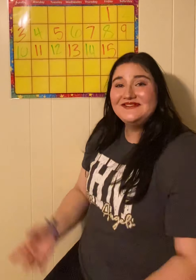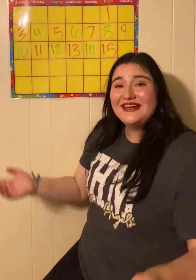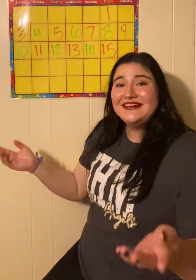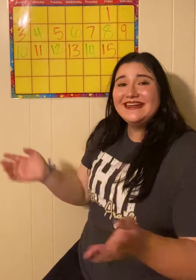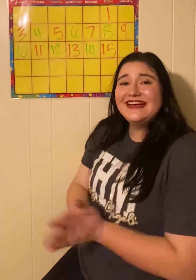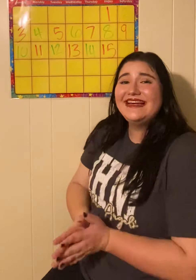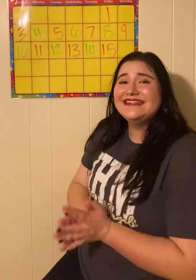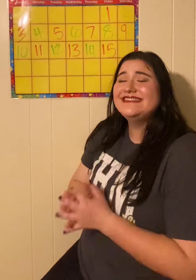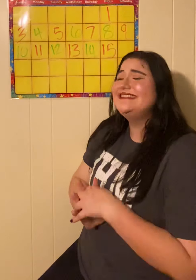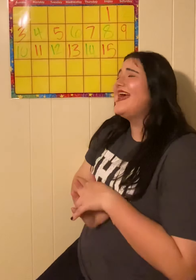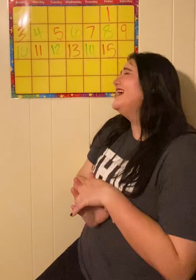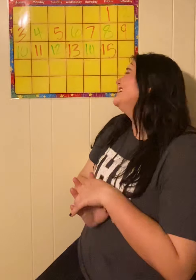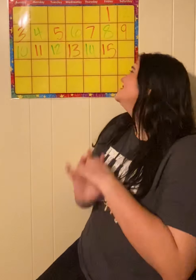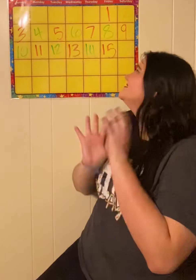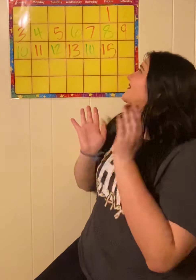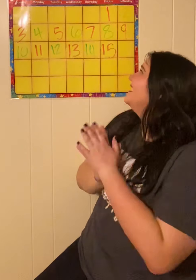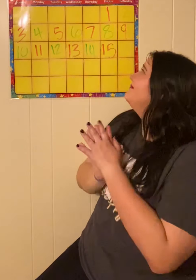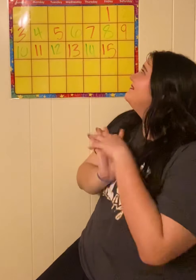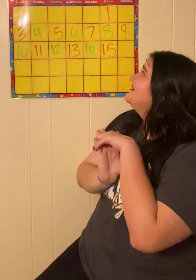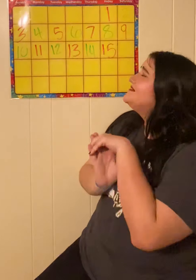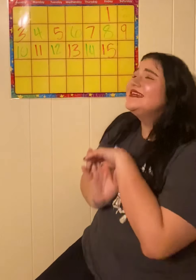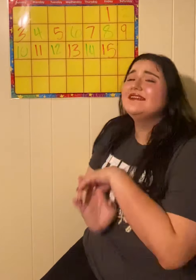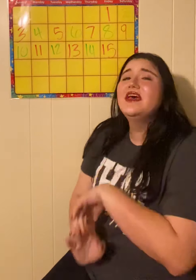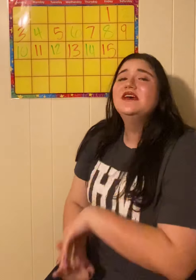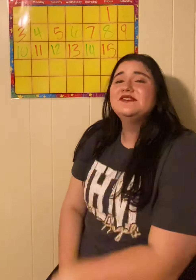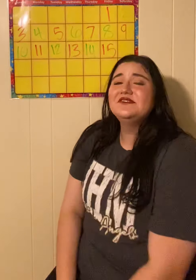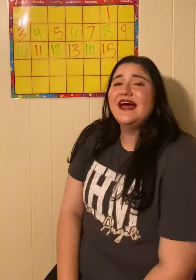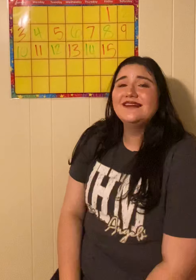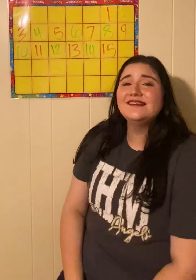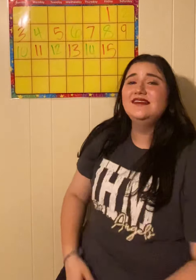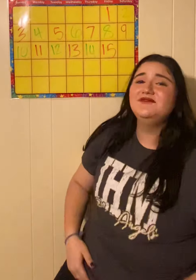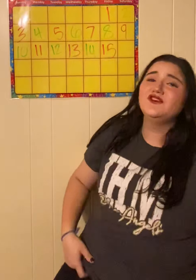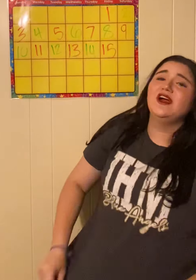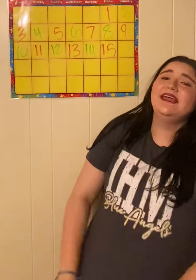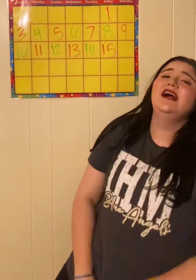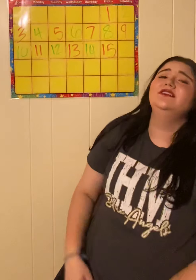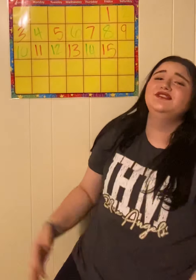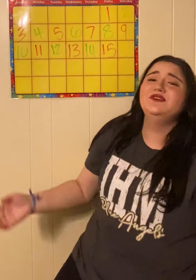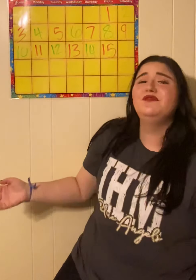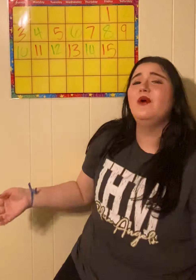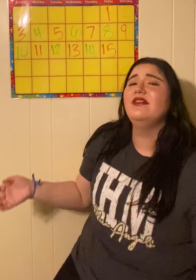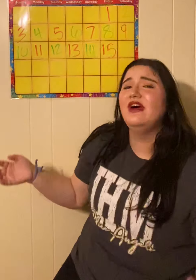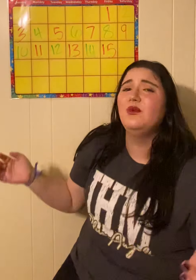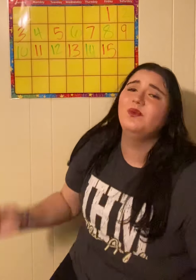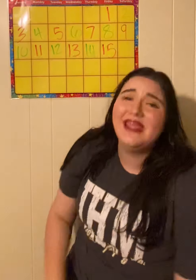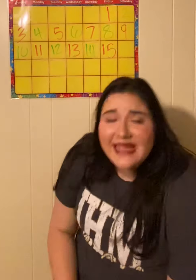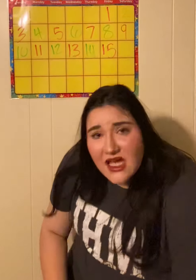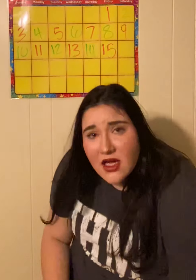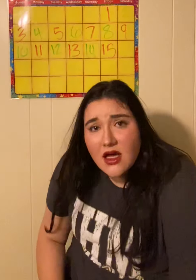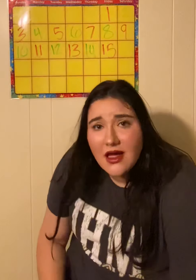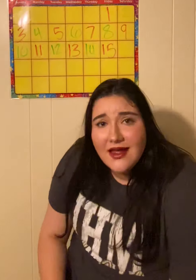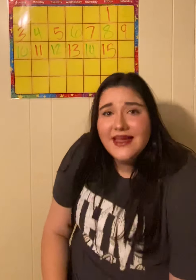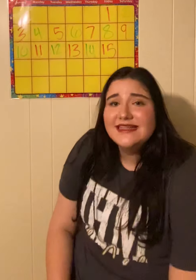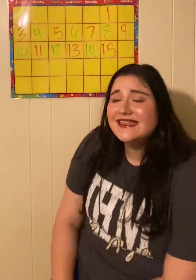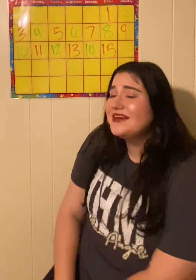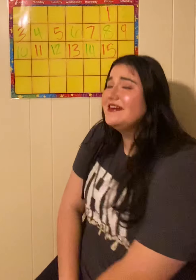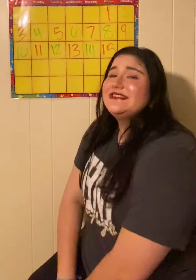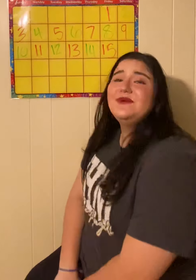Very good. Today is Friday, May 15th. So that is it for our calendar for the week. Isn't that crazy? We